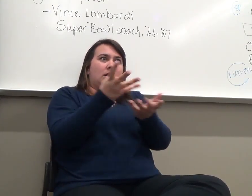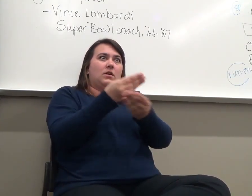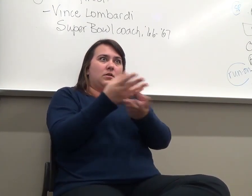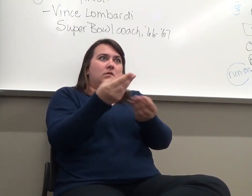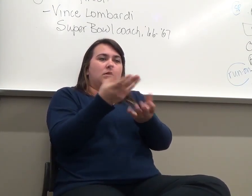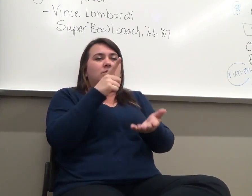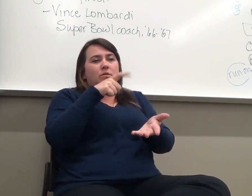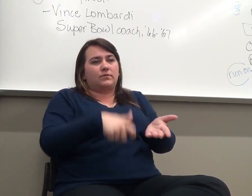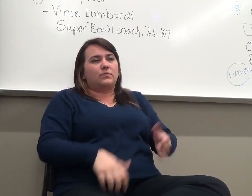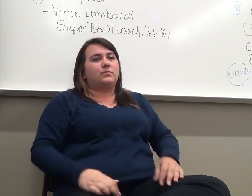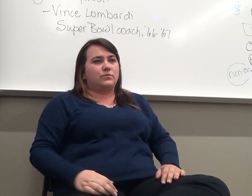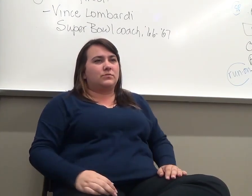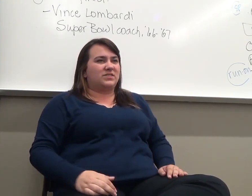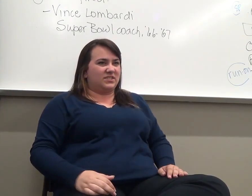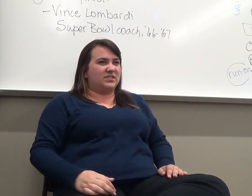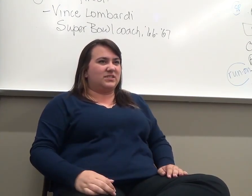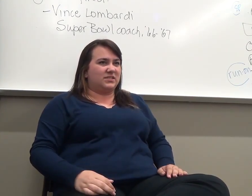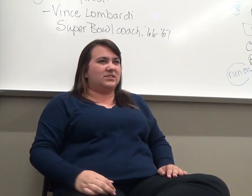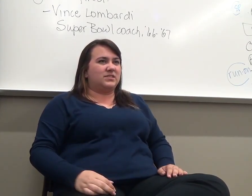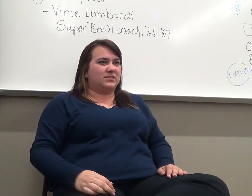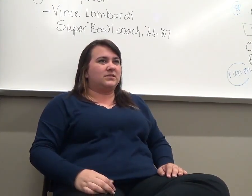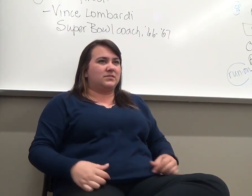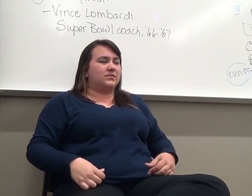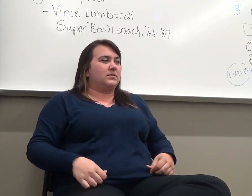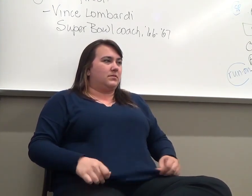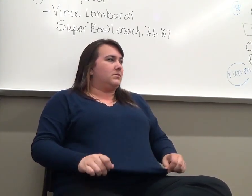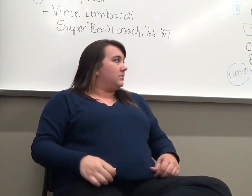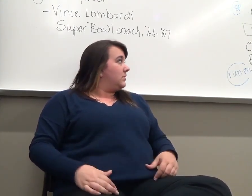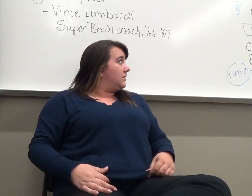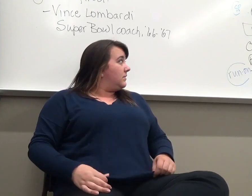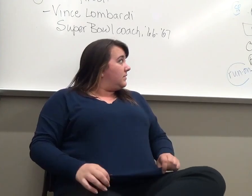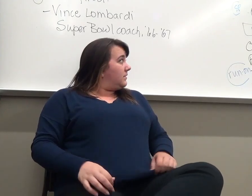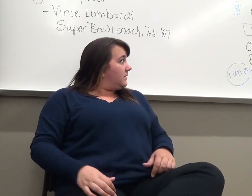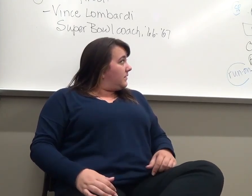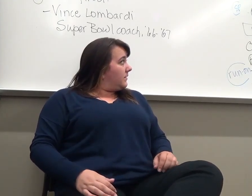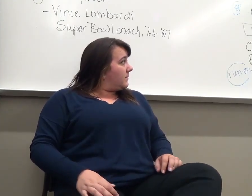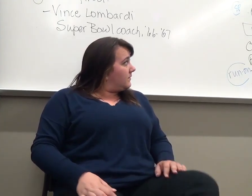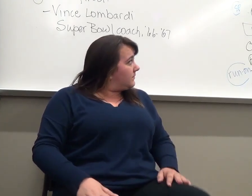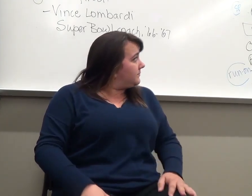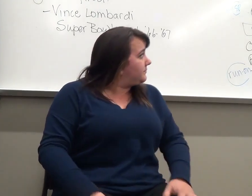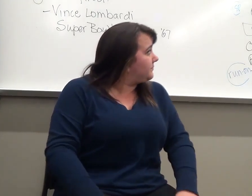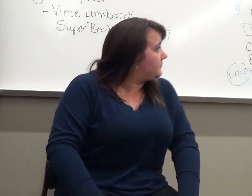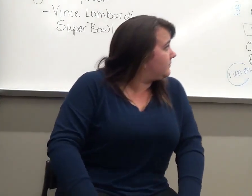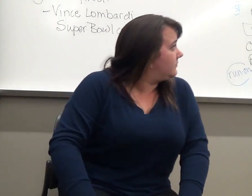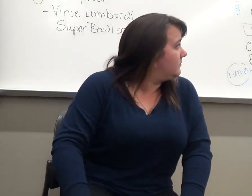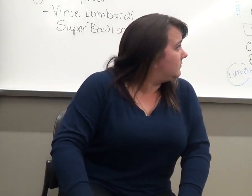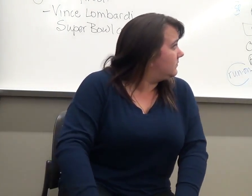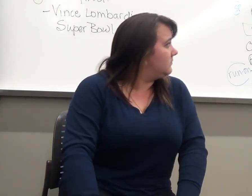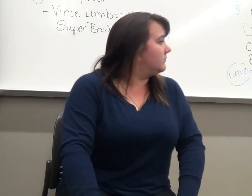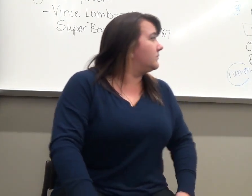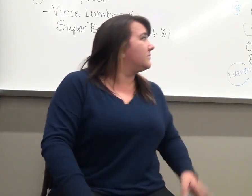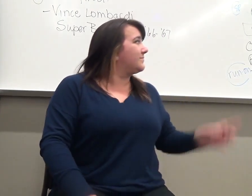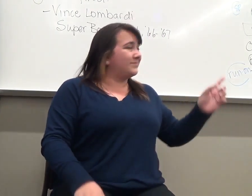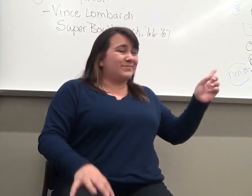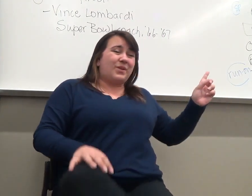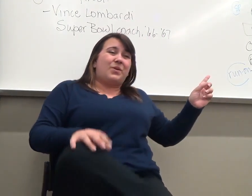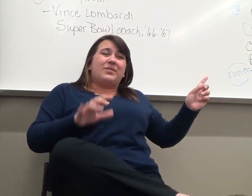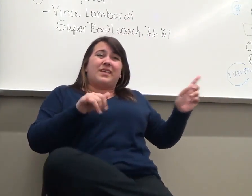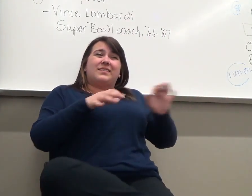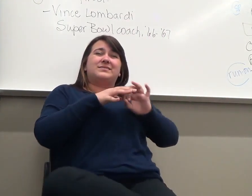your decision to change your topic. Oh, yeah. That's a good thing in the writing process. If it just doesn't look like it's going to work, do